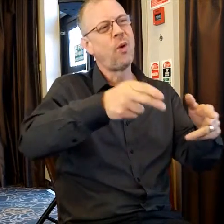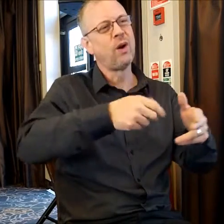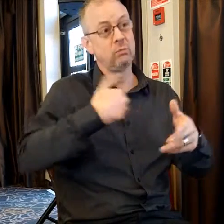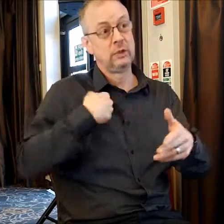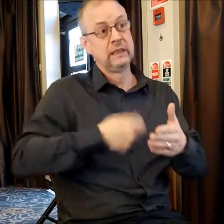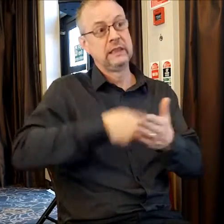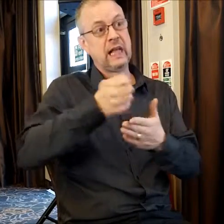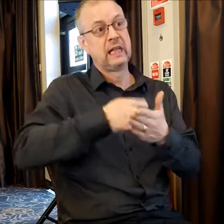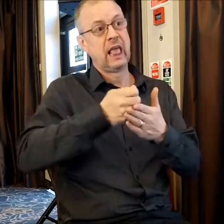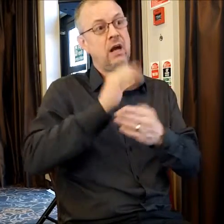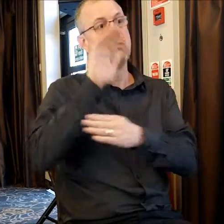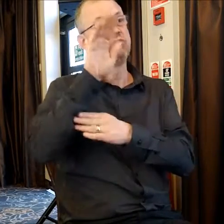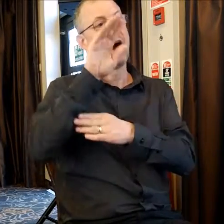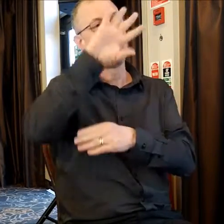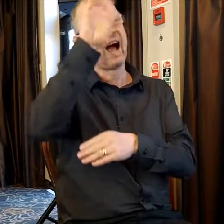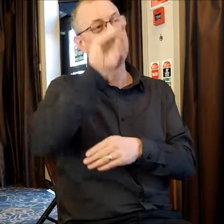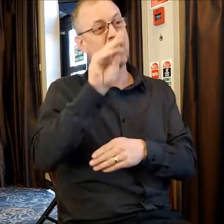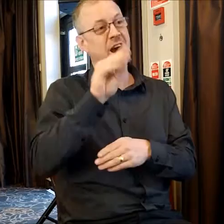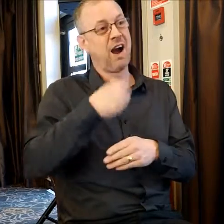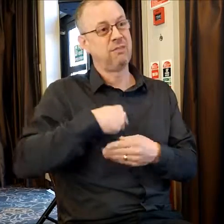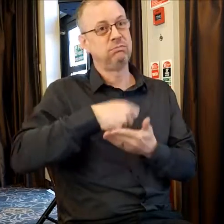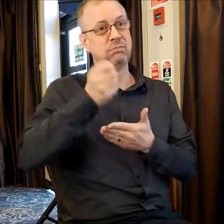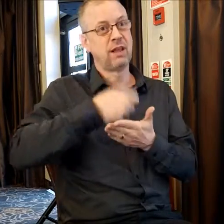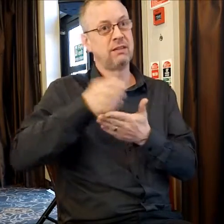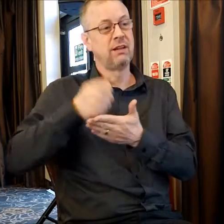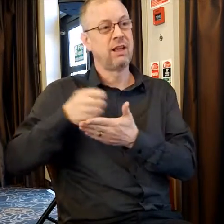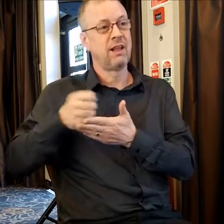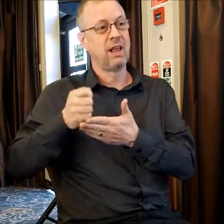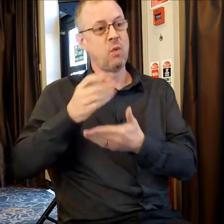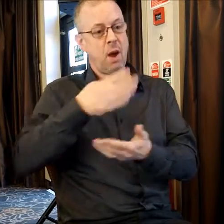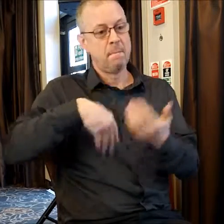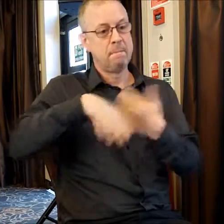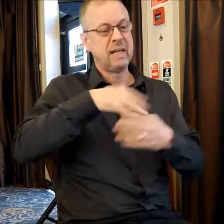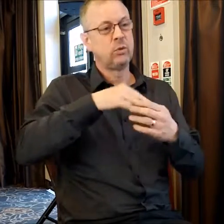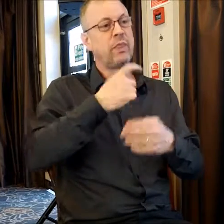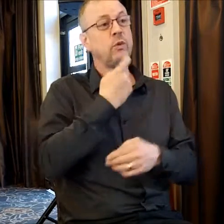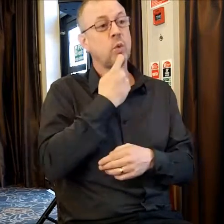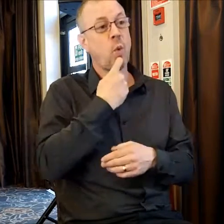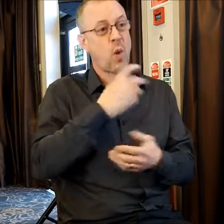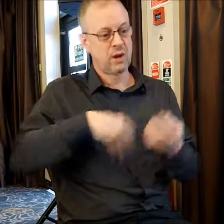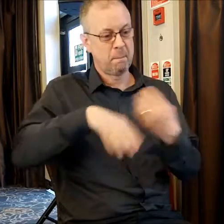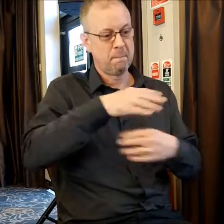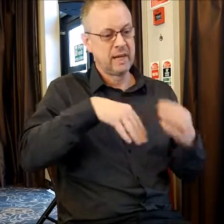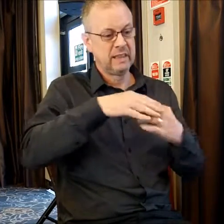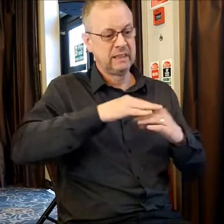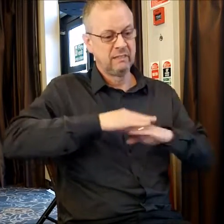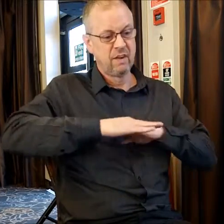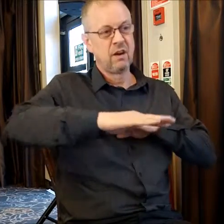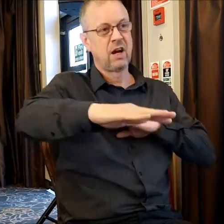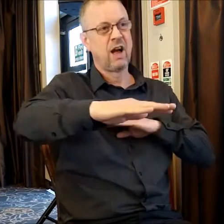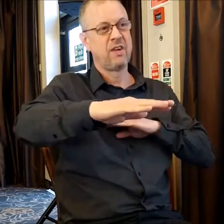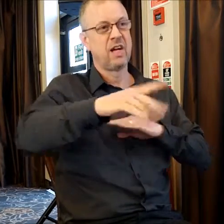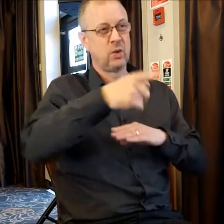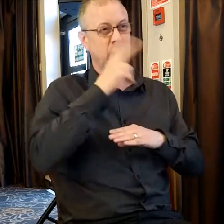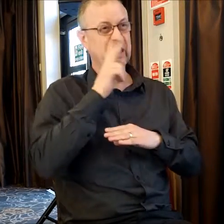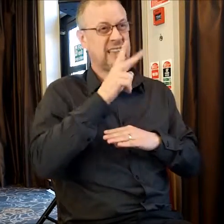road surfacing. So mixed with aggregate, you'll see in the UK, asphalt being laid all the time.